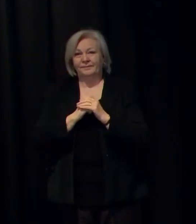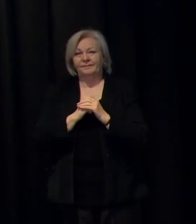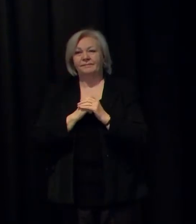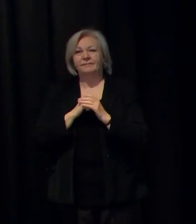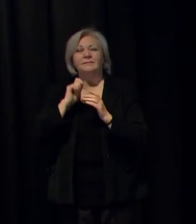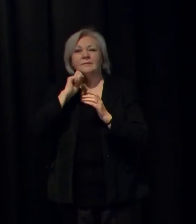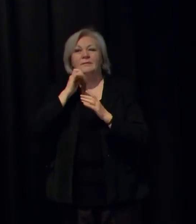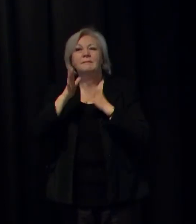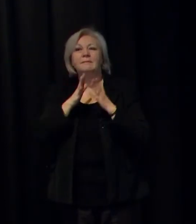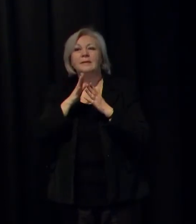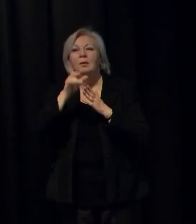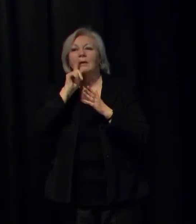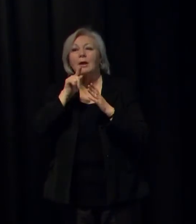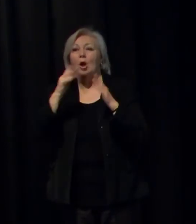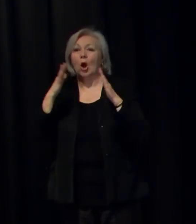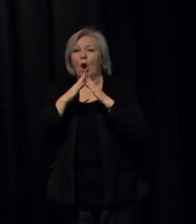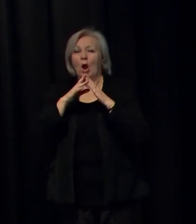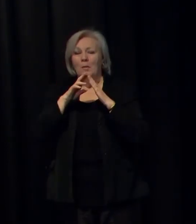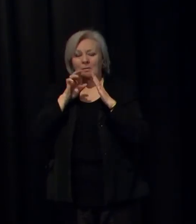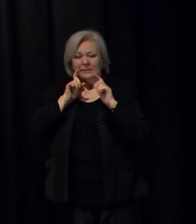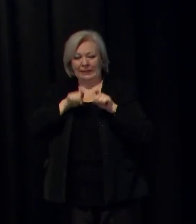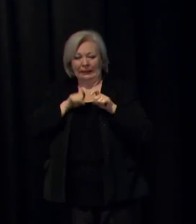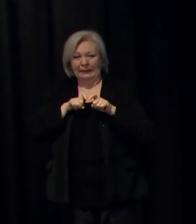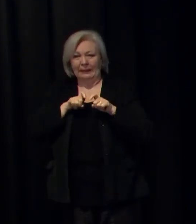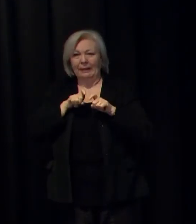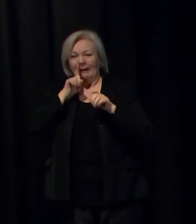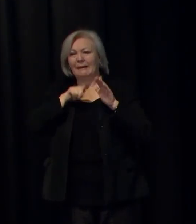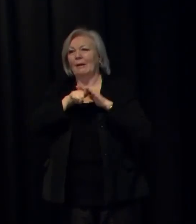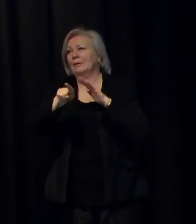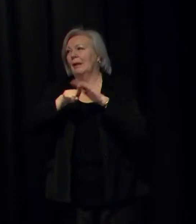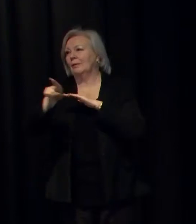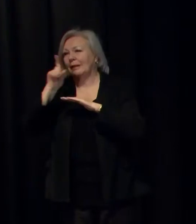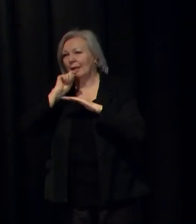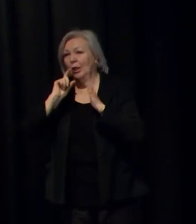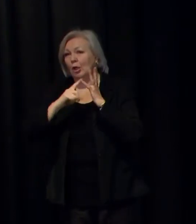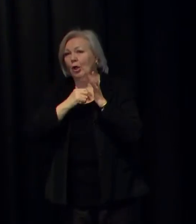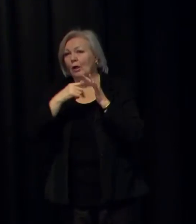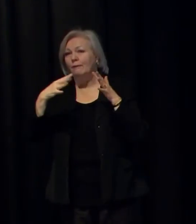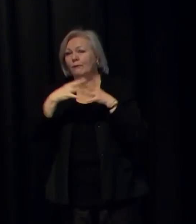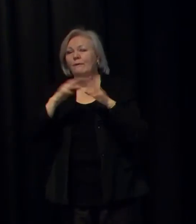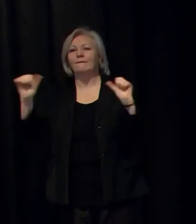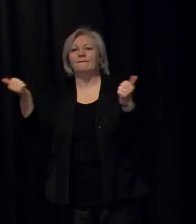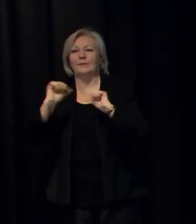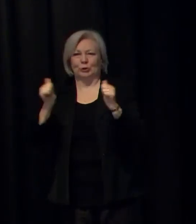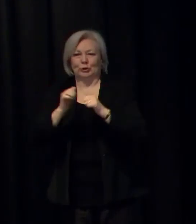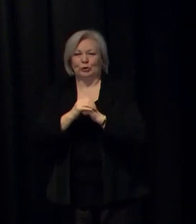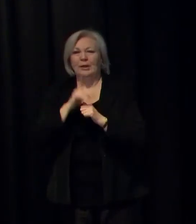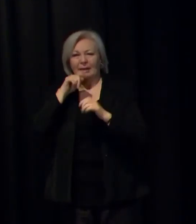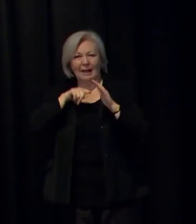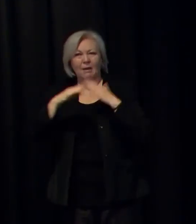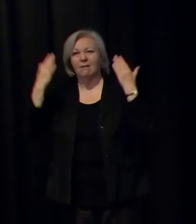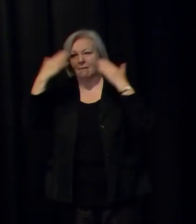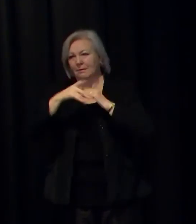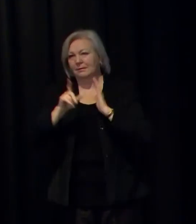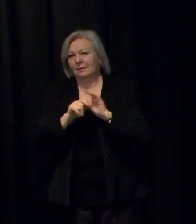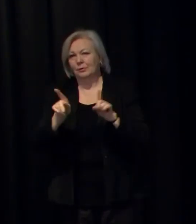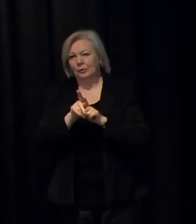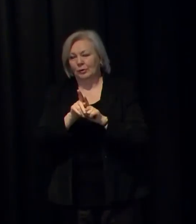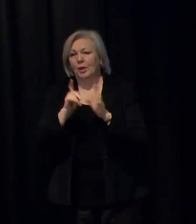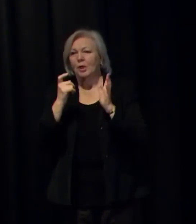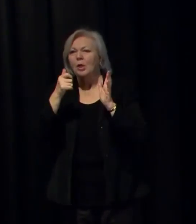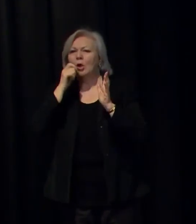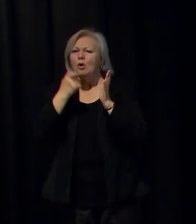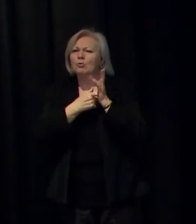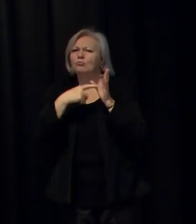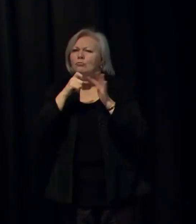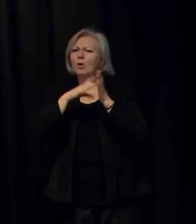no restrictions on leaving your home. There will be no curfew. The roadmap will be delivered in full, and here